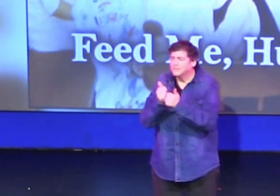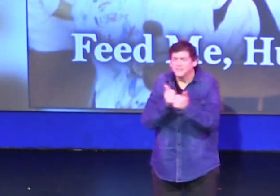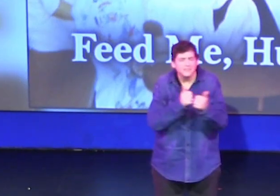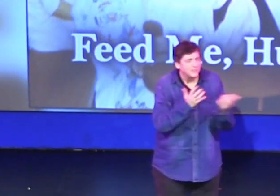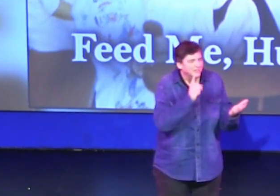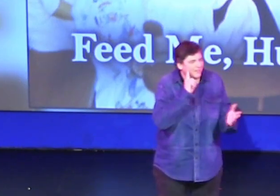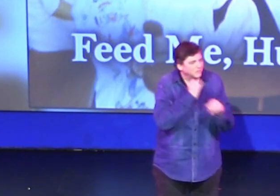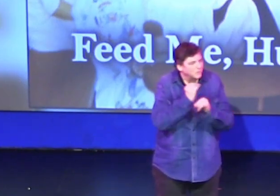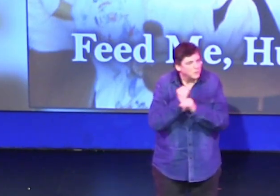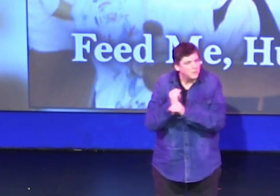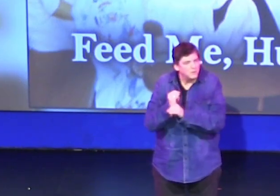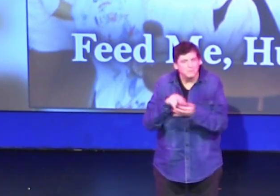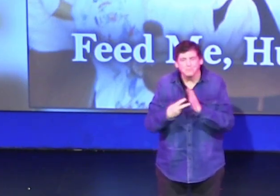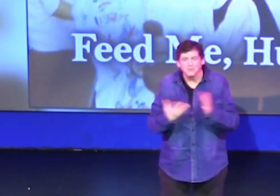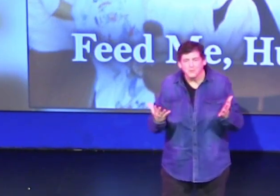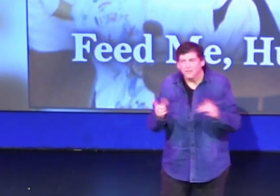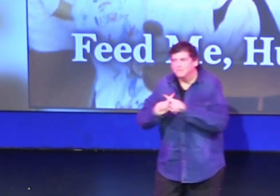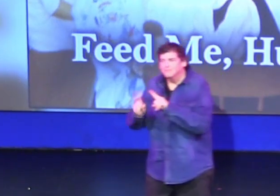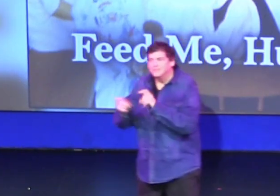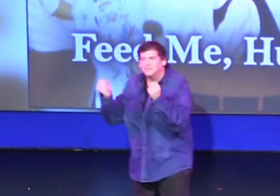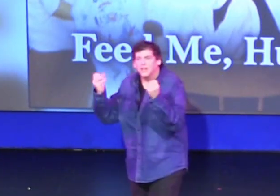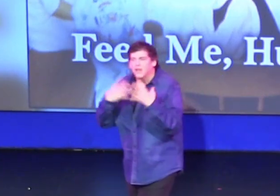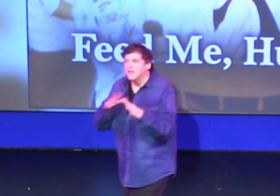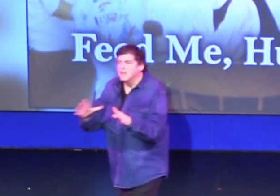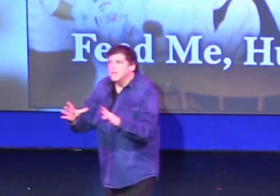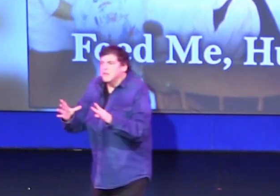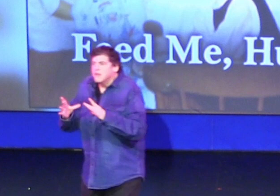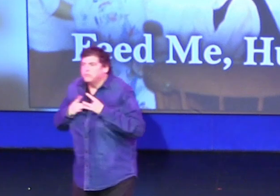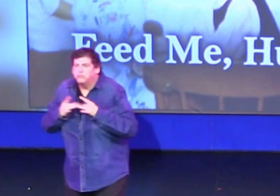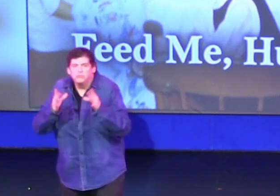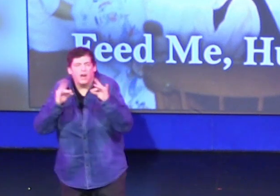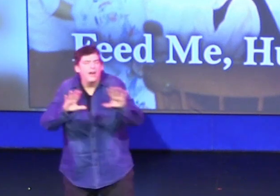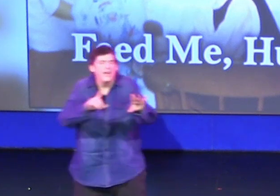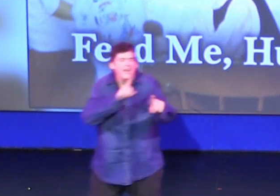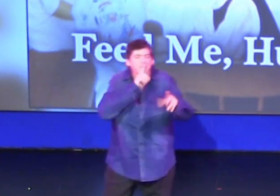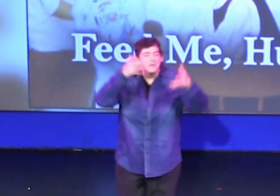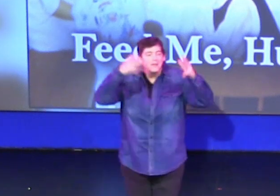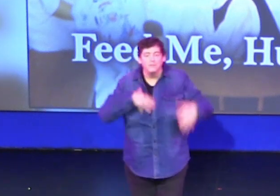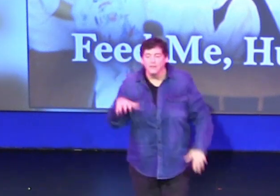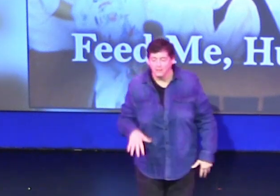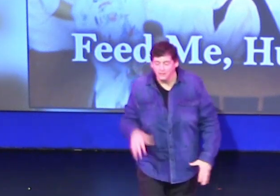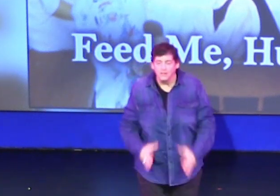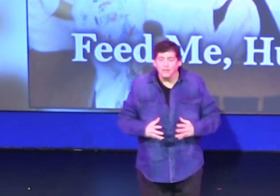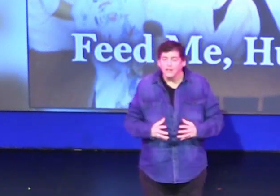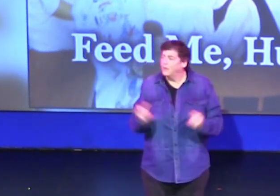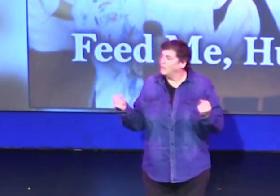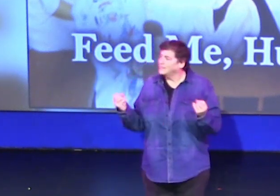I became involved in athletics, and of course, we played against teams from other schools for the deaf, which meant I got to interact with students from